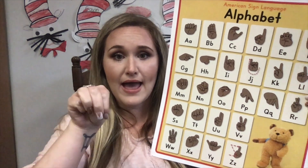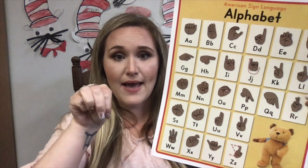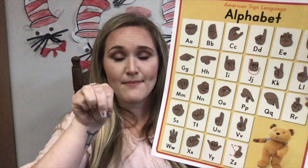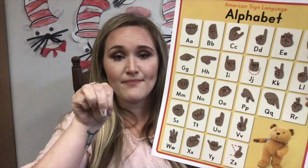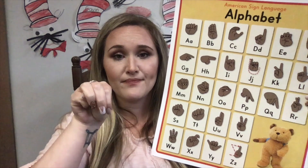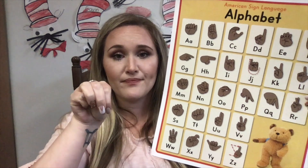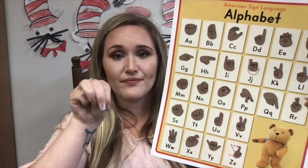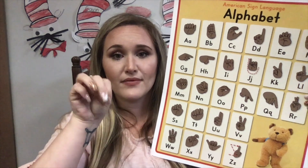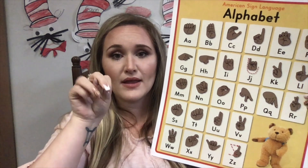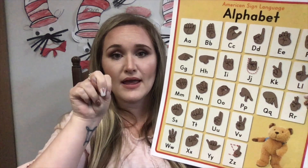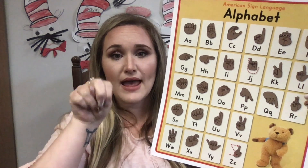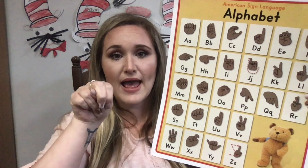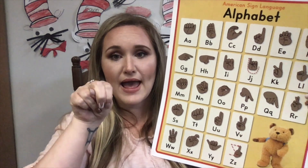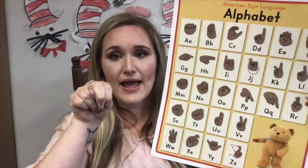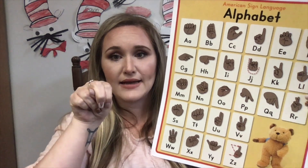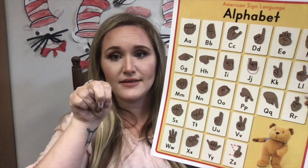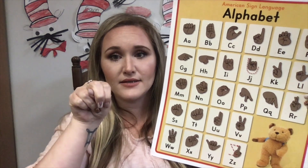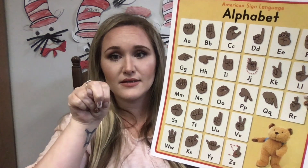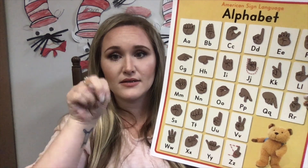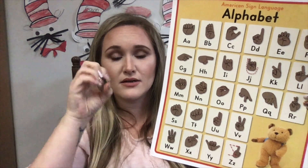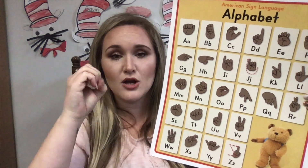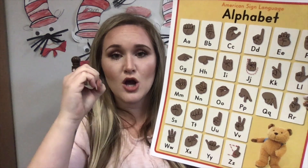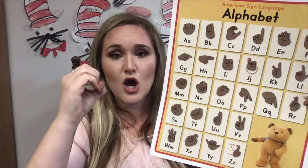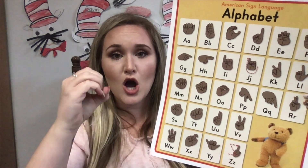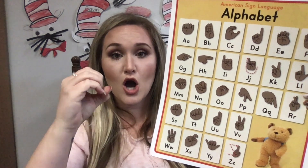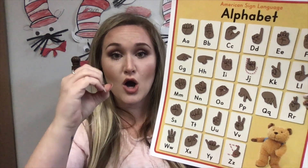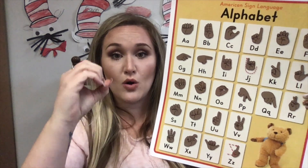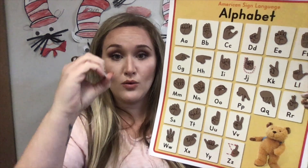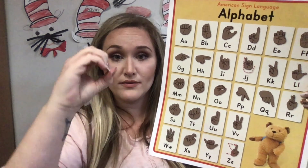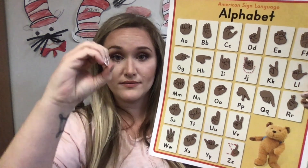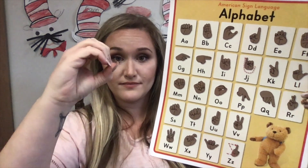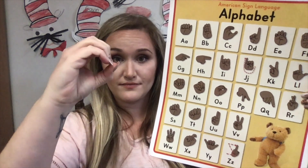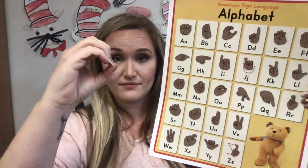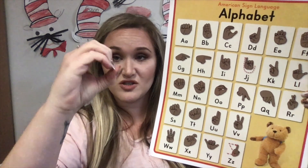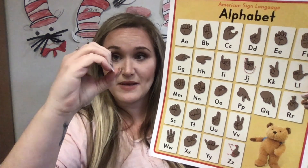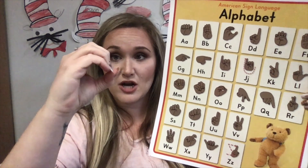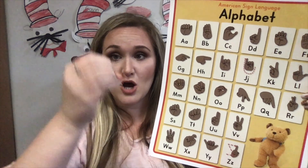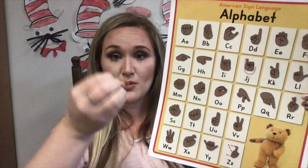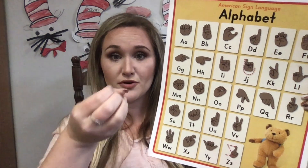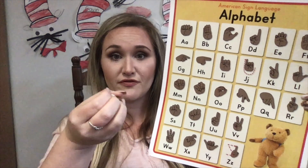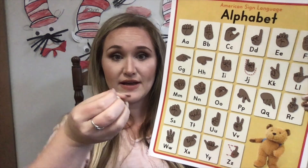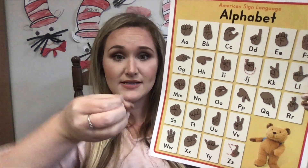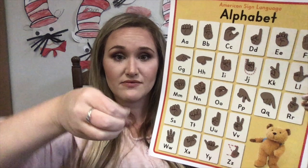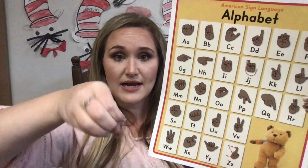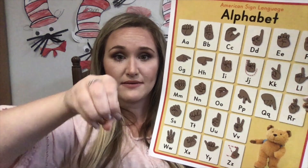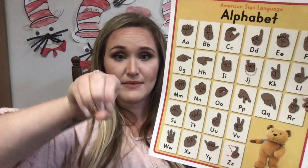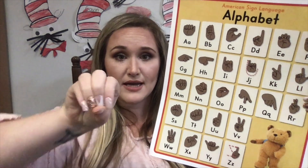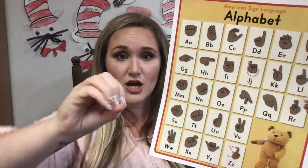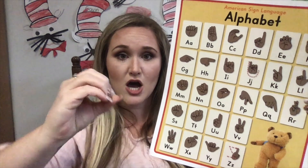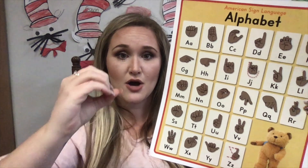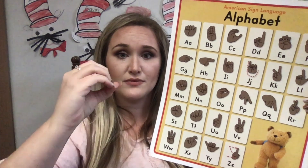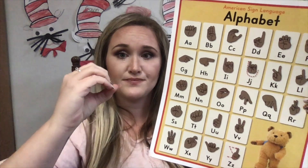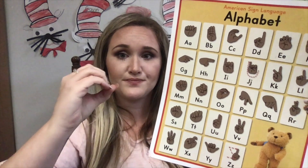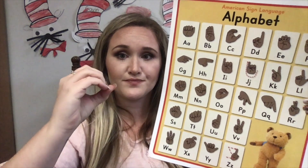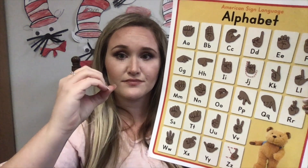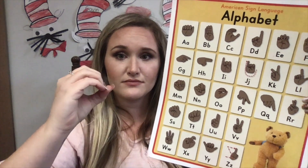M, N, O. Just make an O with your fists, right? Make an O.